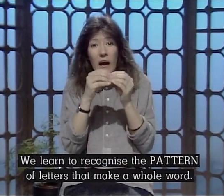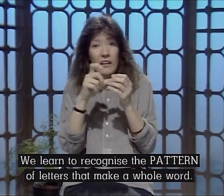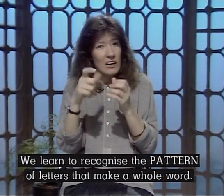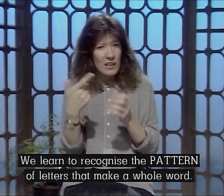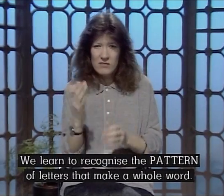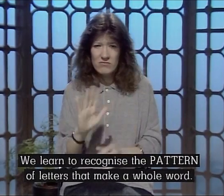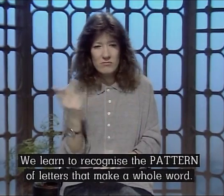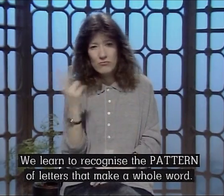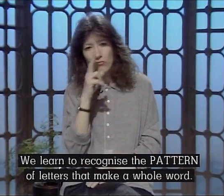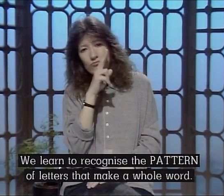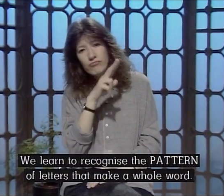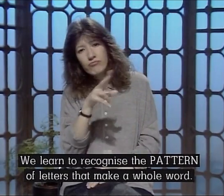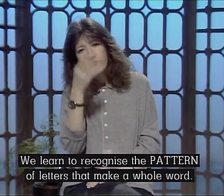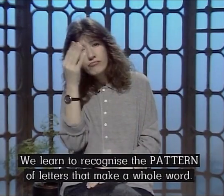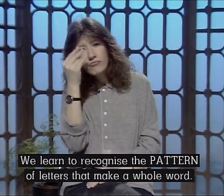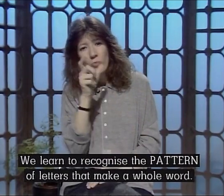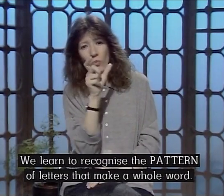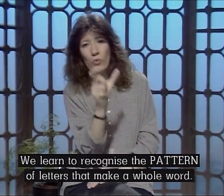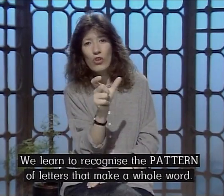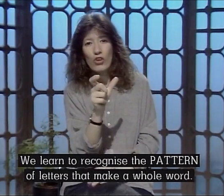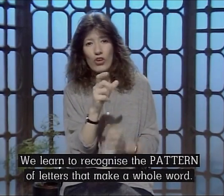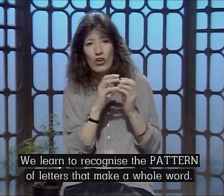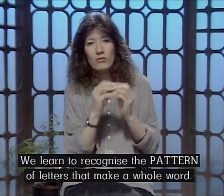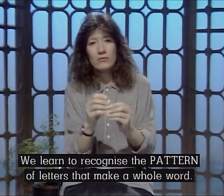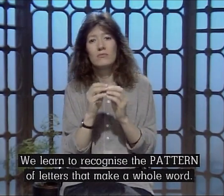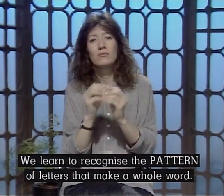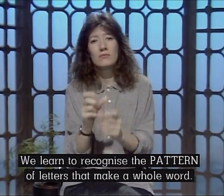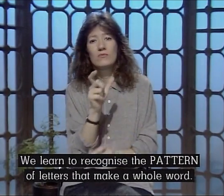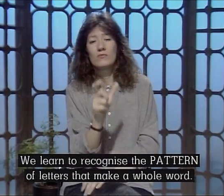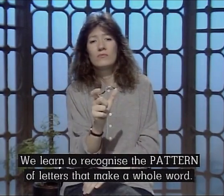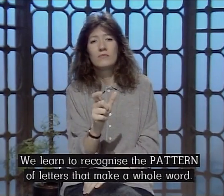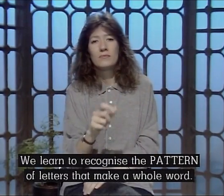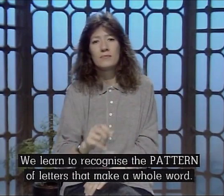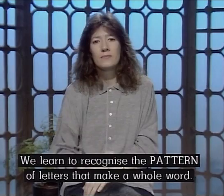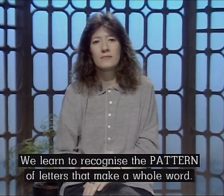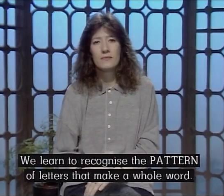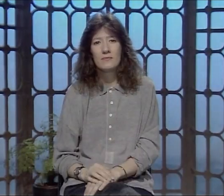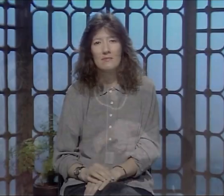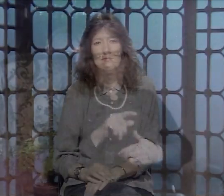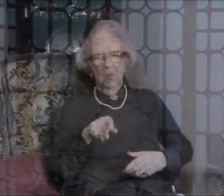individual letter. Rather, he learns to recognize the pattern of letters that make a whole word.